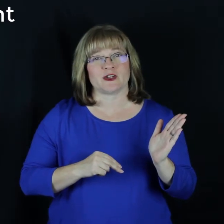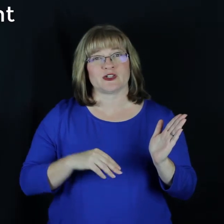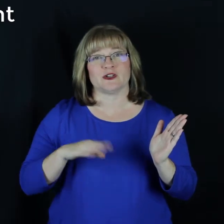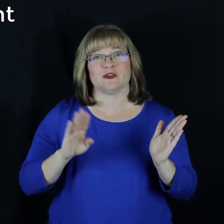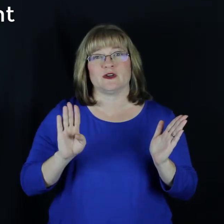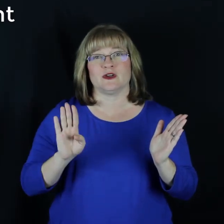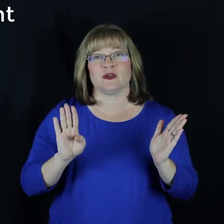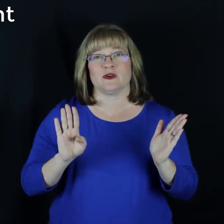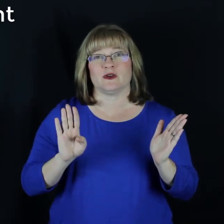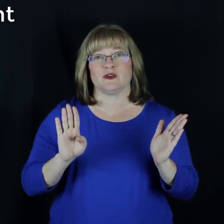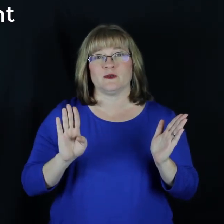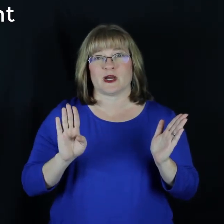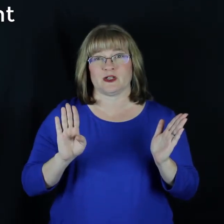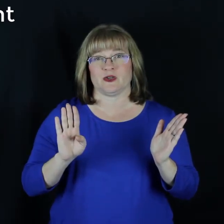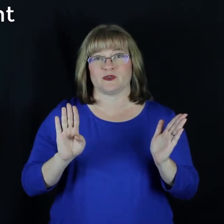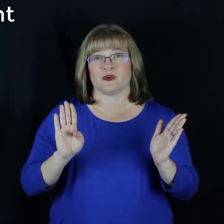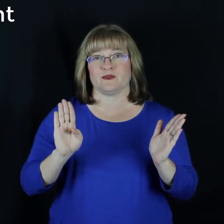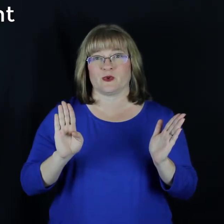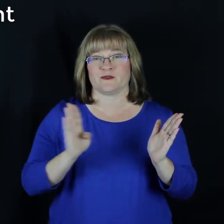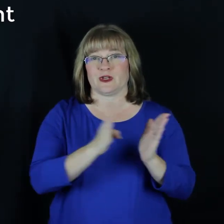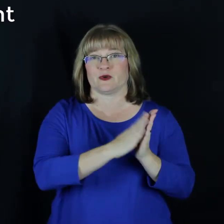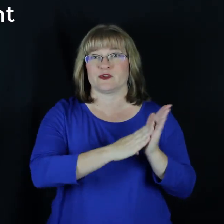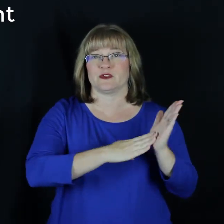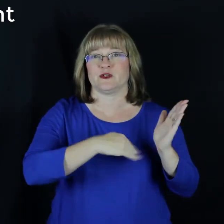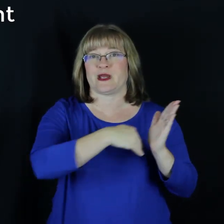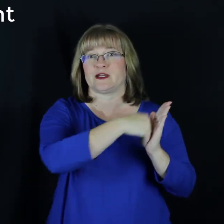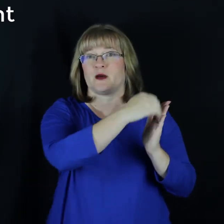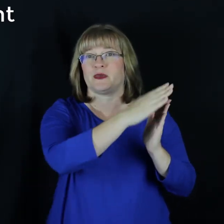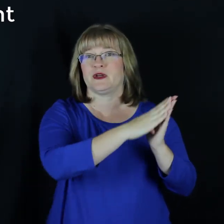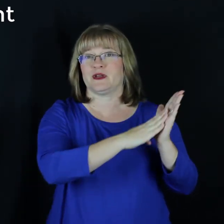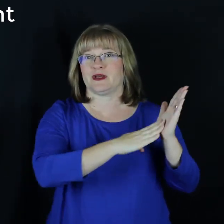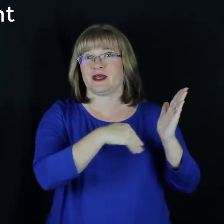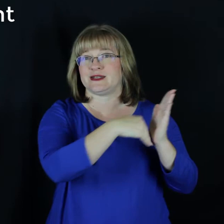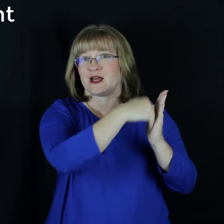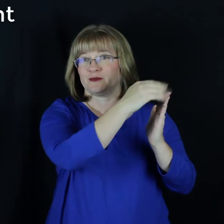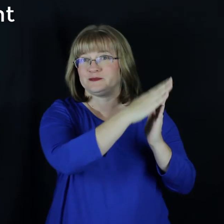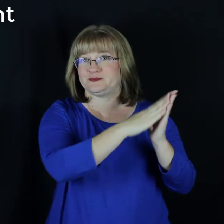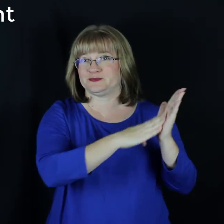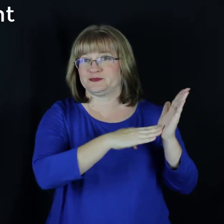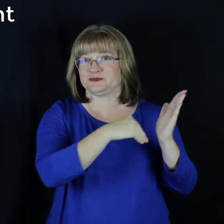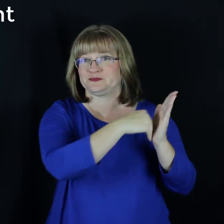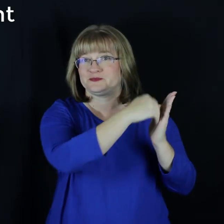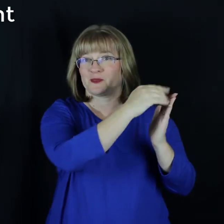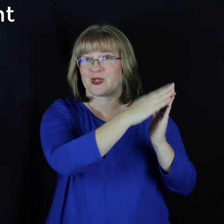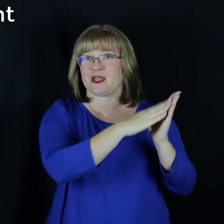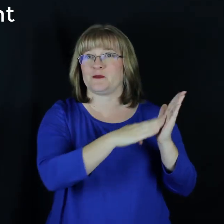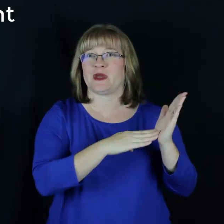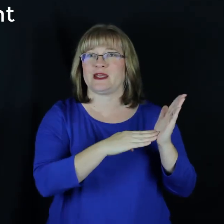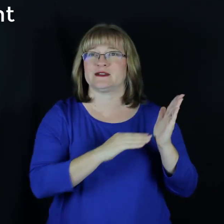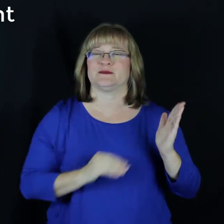paintbrush, you might use 4 fingers to paint up and down. Okay, paint.